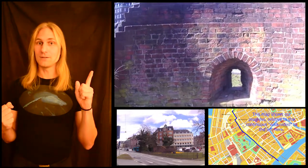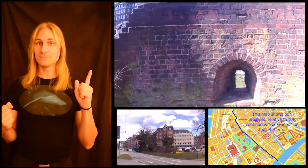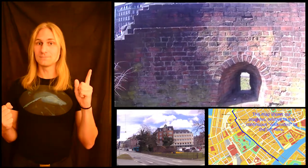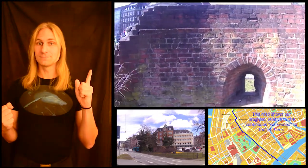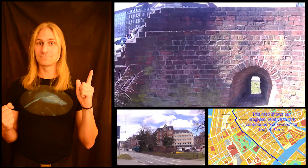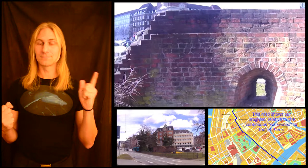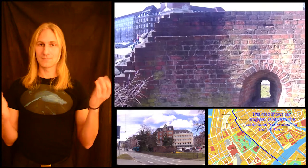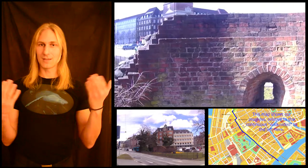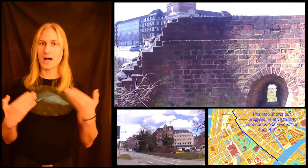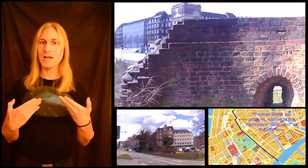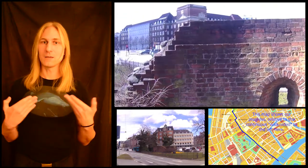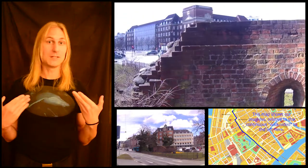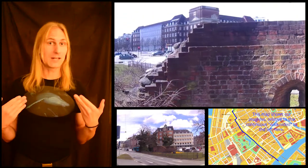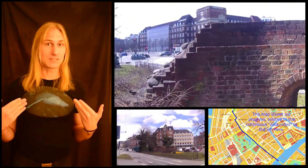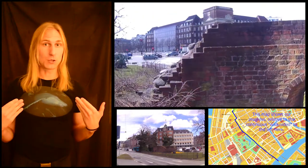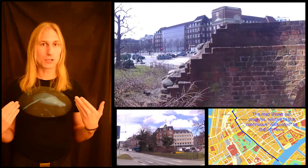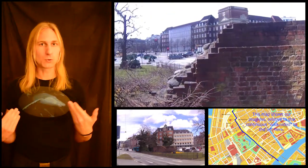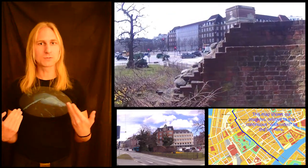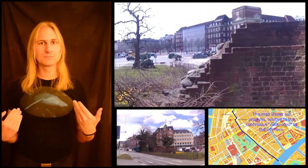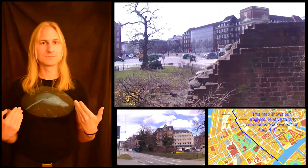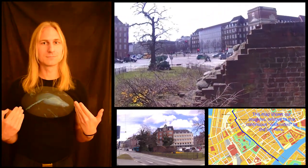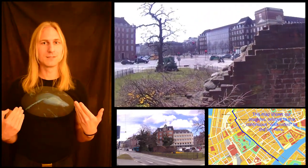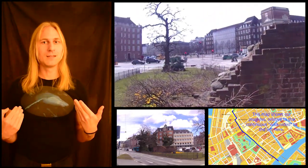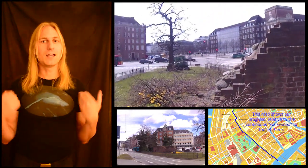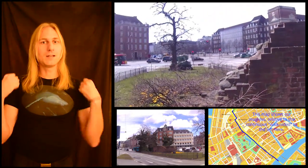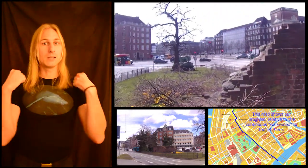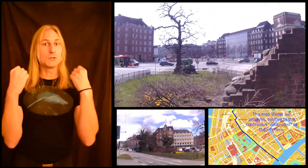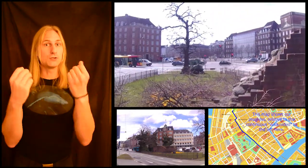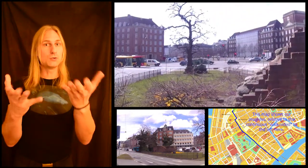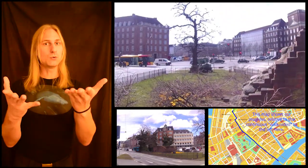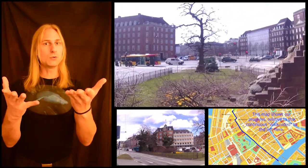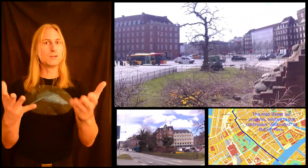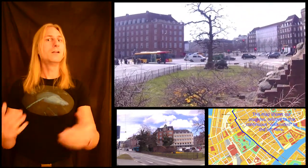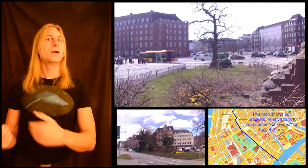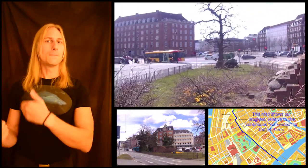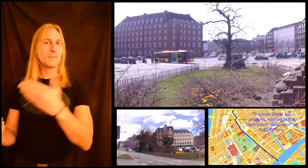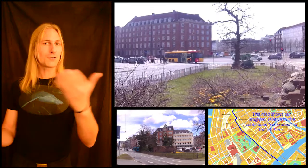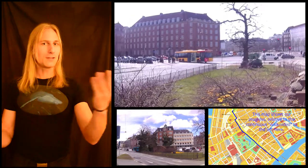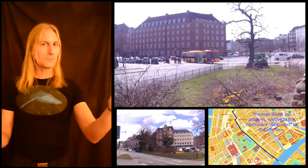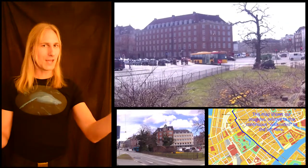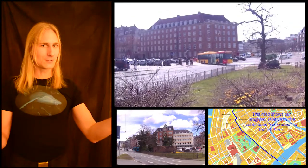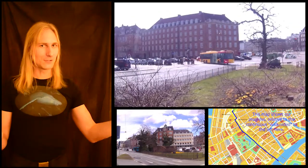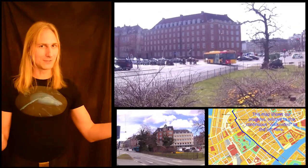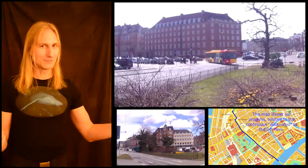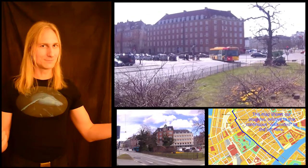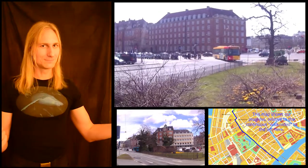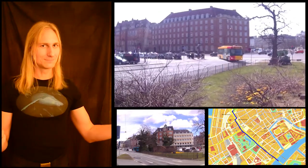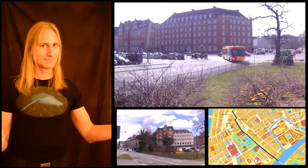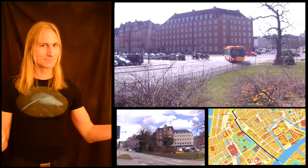Until then, I am Niklas Björkerot, and I wish you merry